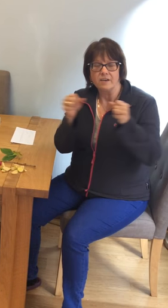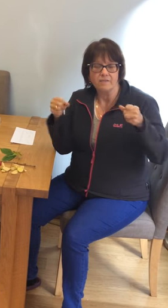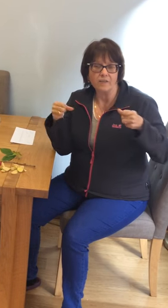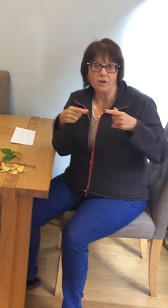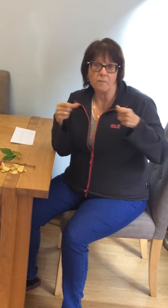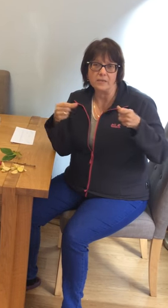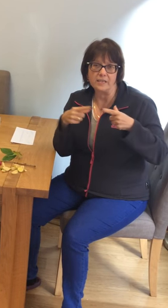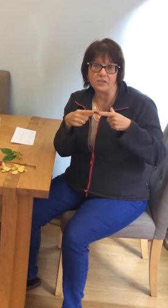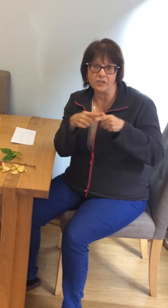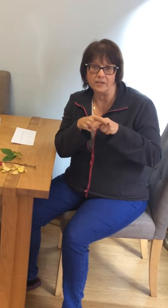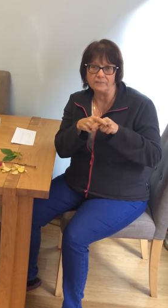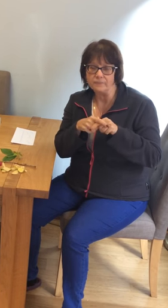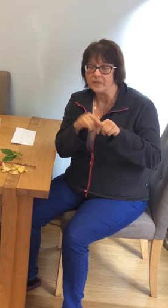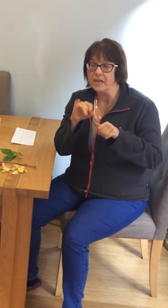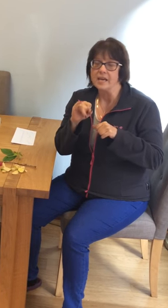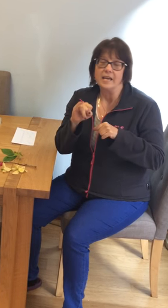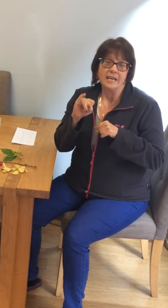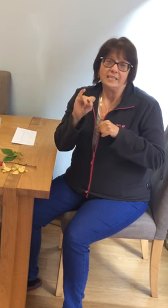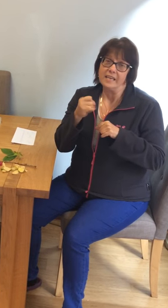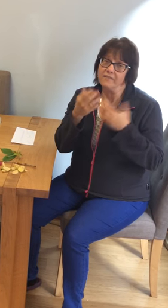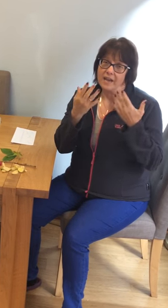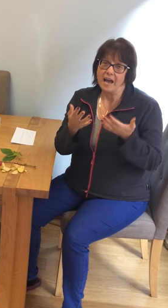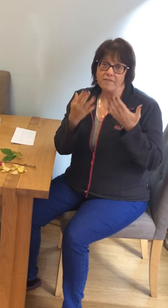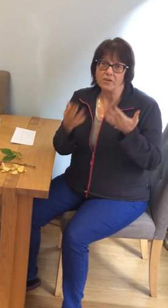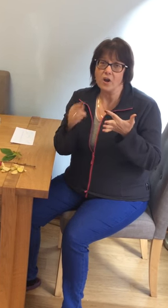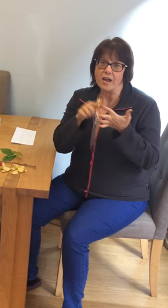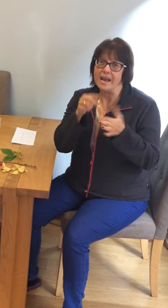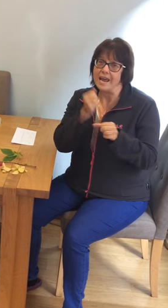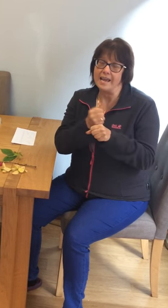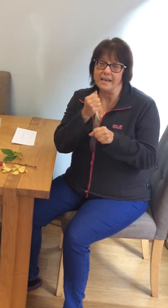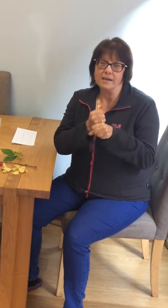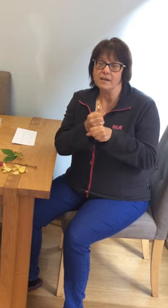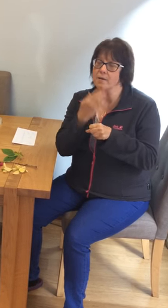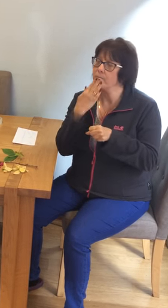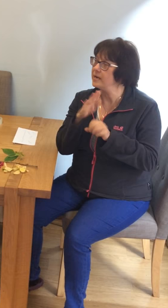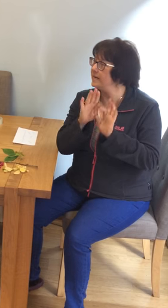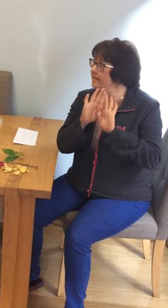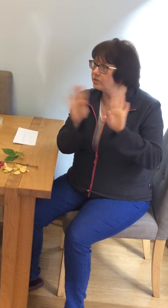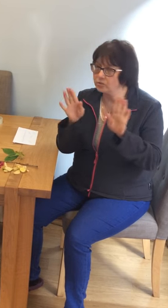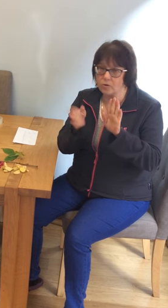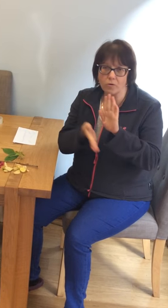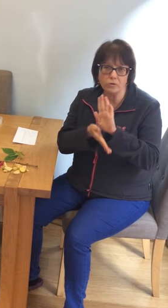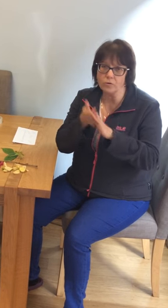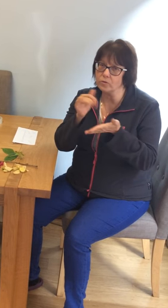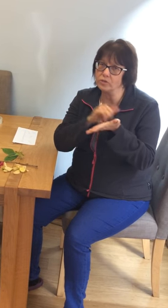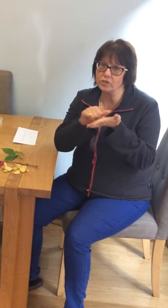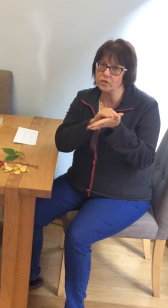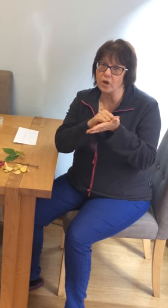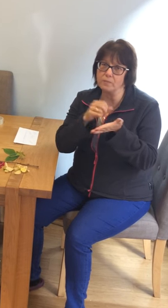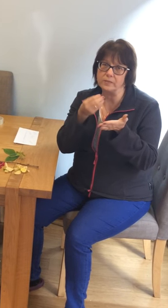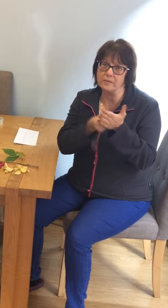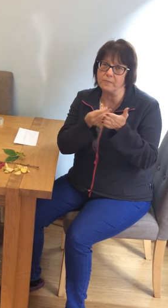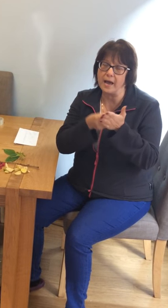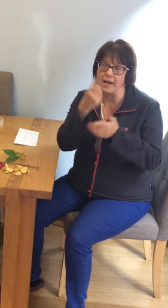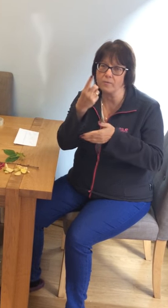for the competition. If you haven't got an egg, please don't go to the shops and buy